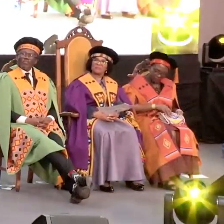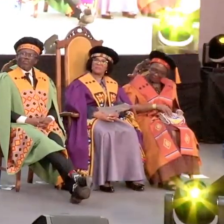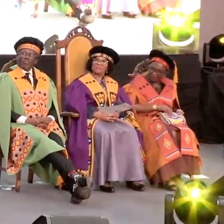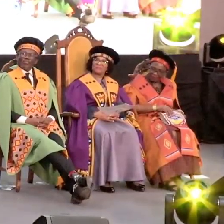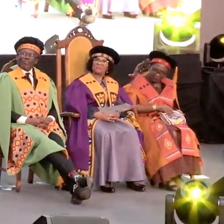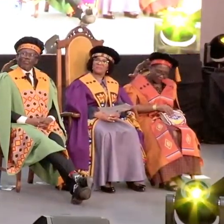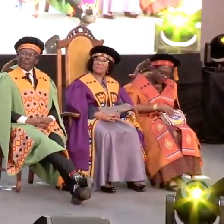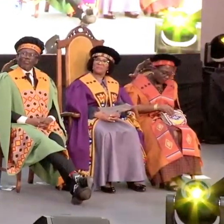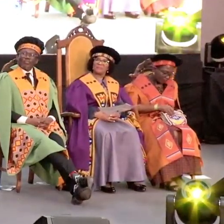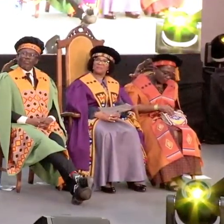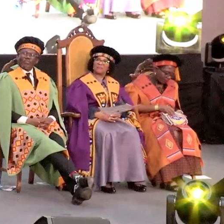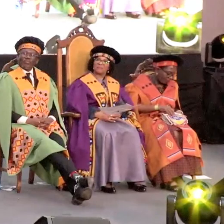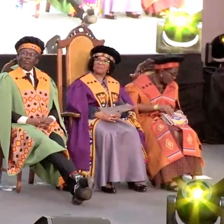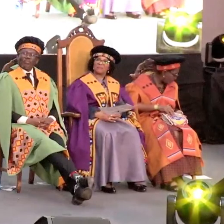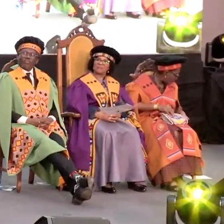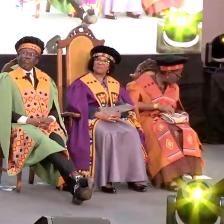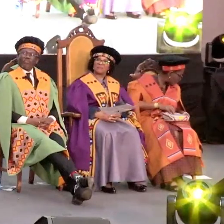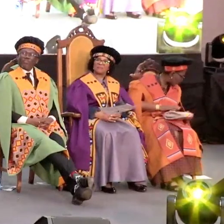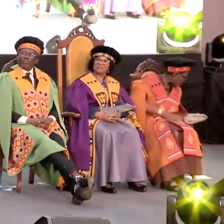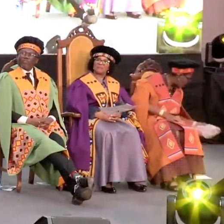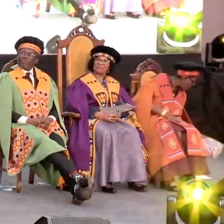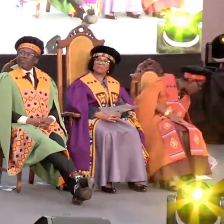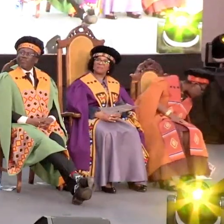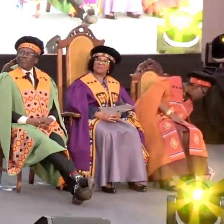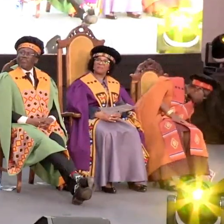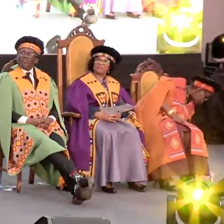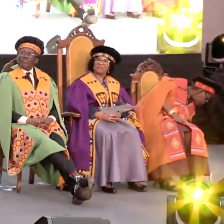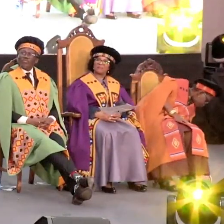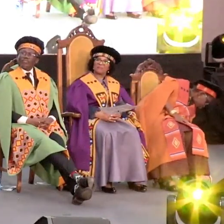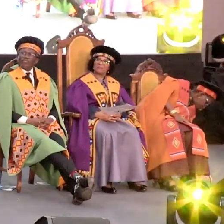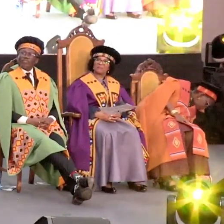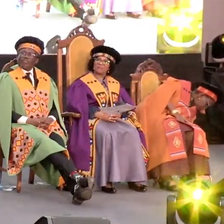Ngako oko kwaqala kulunga.